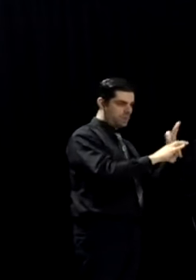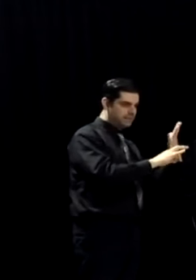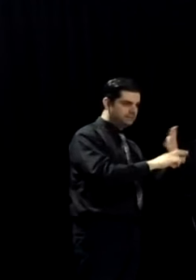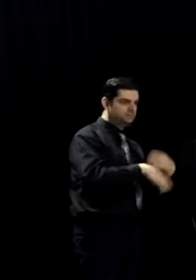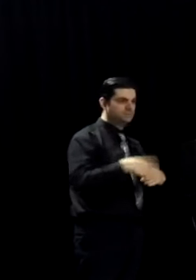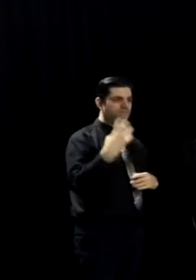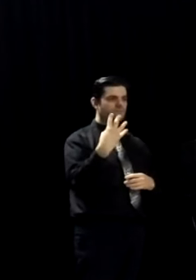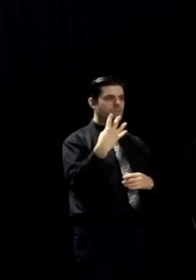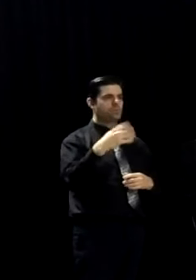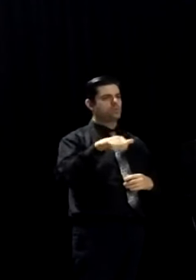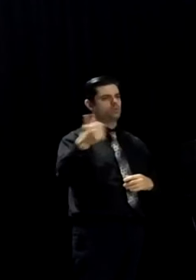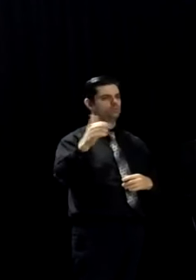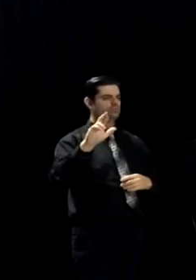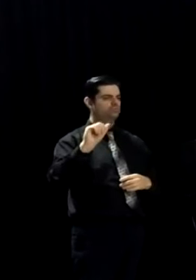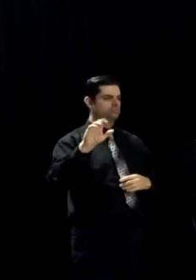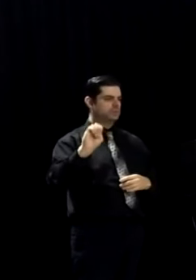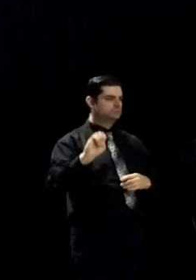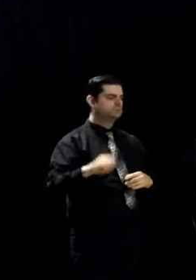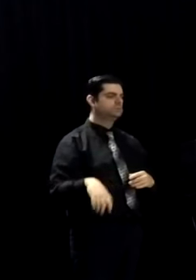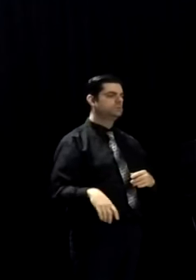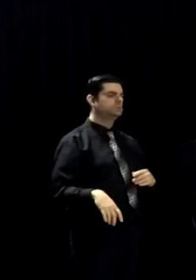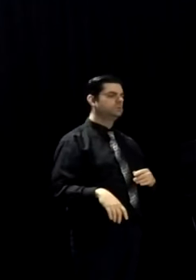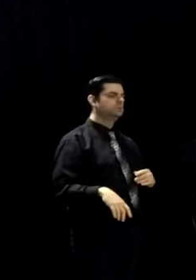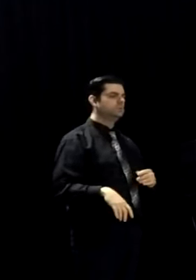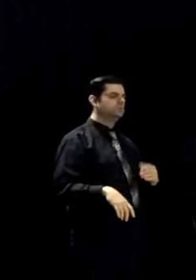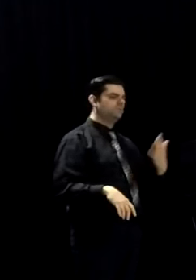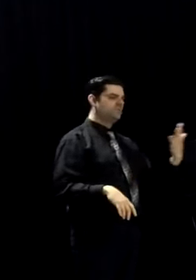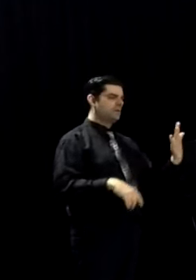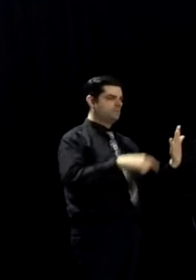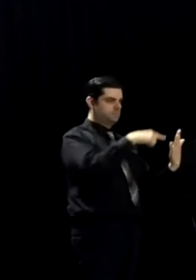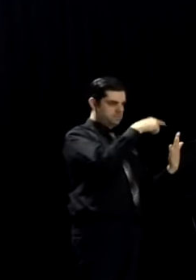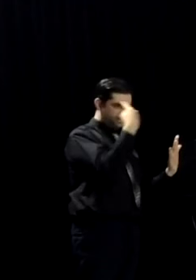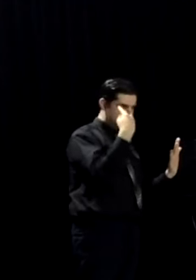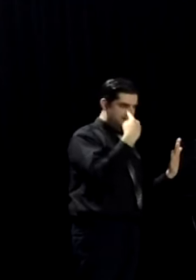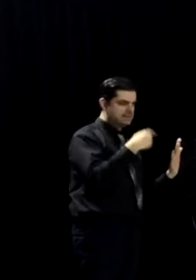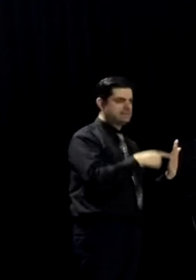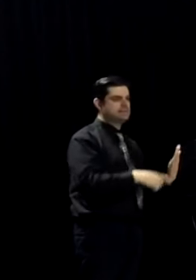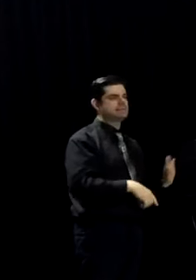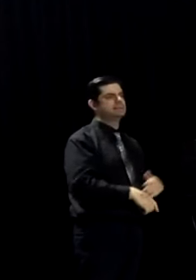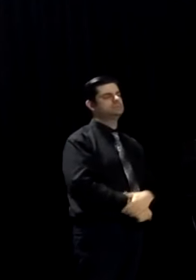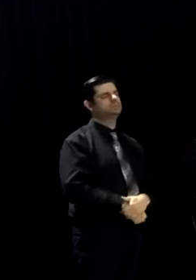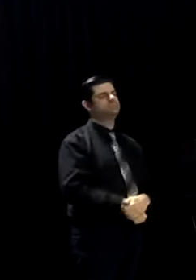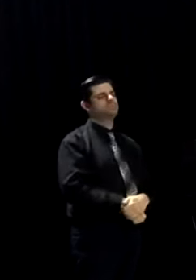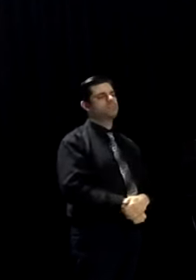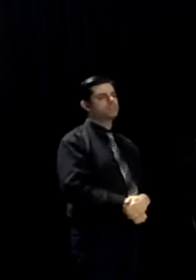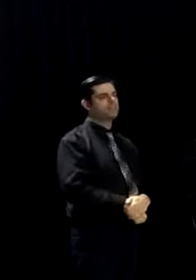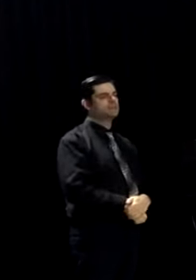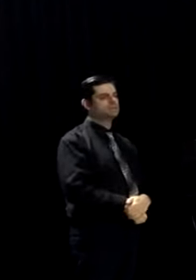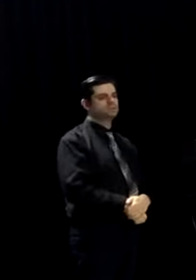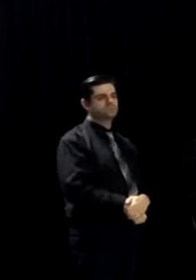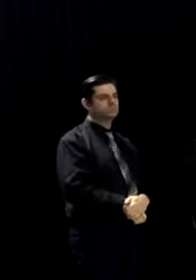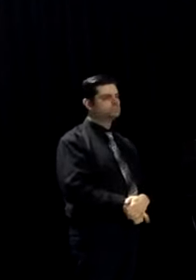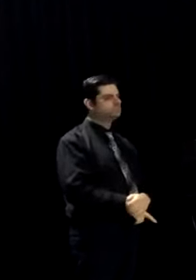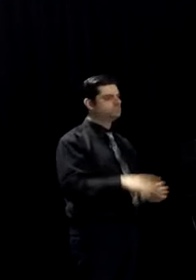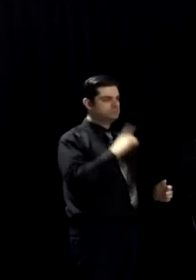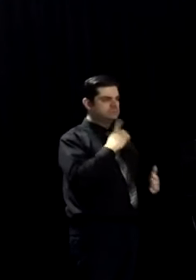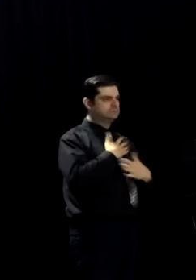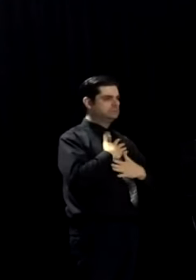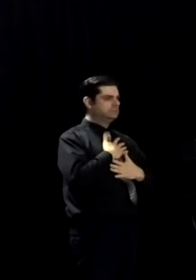American, 22 females, and 14 males. Certainly, as a community, we mourn the loss of